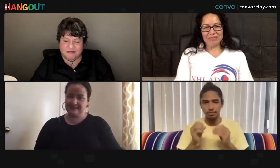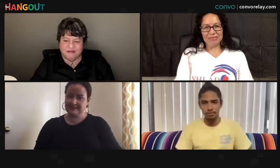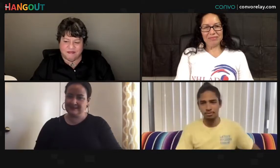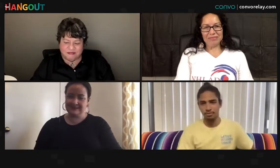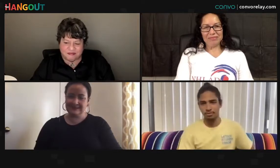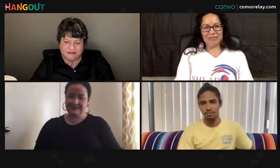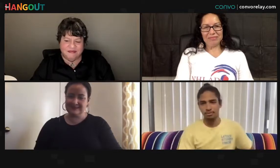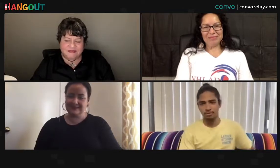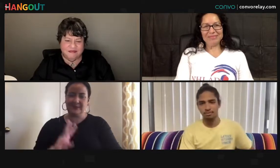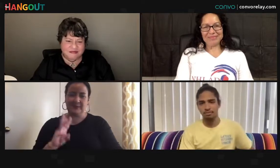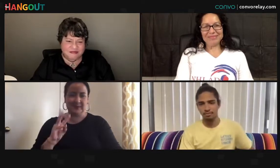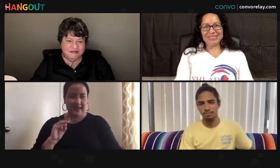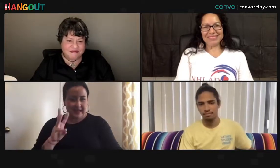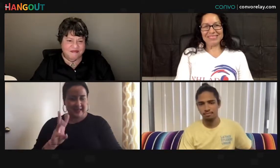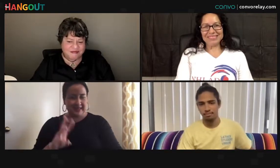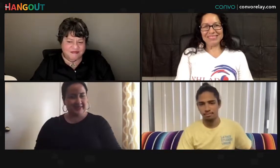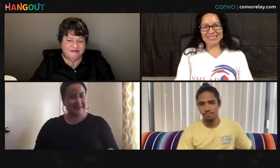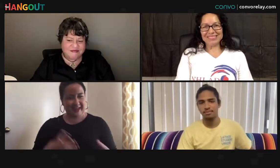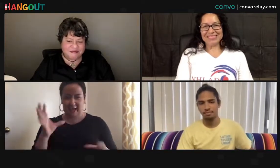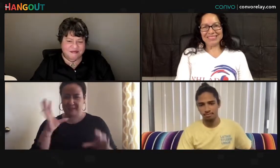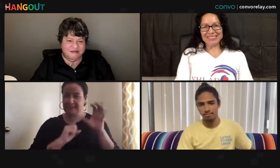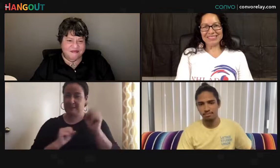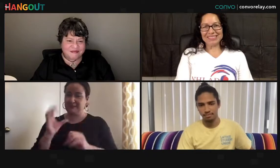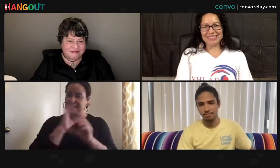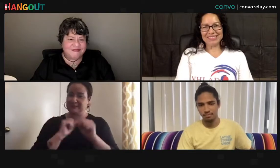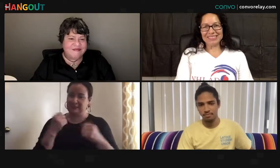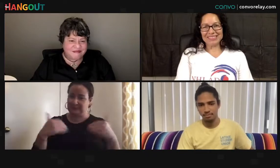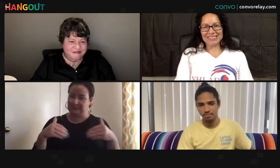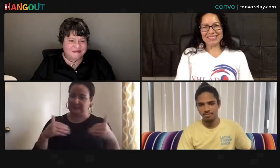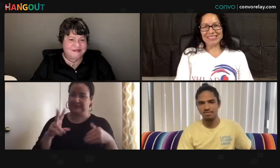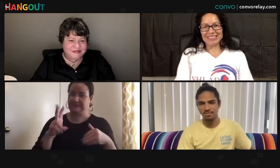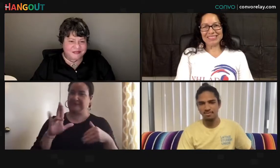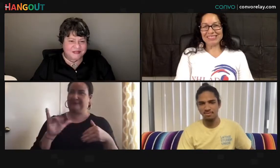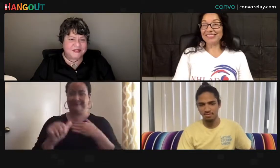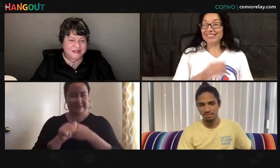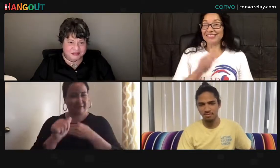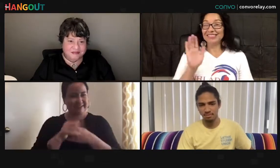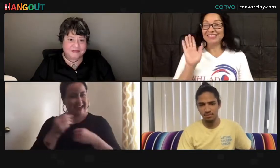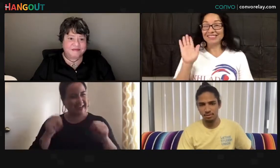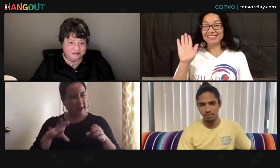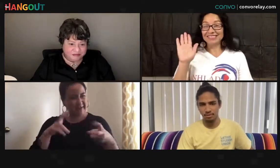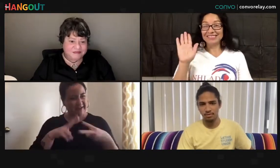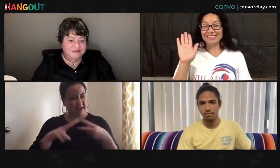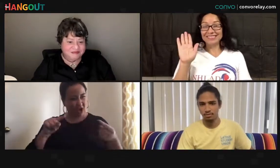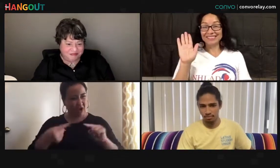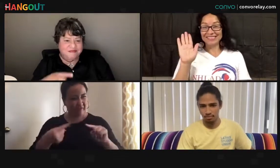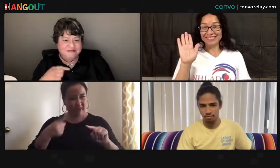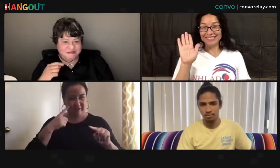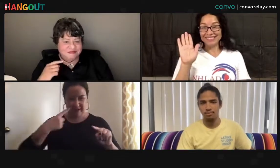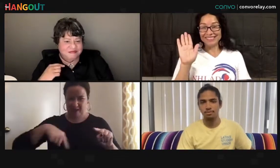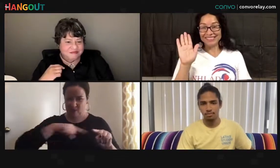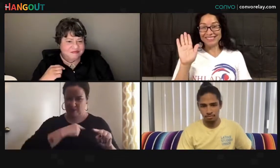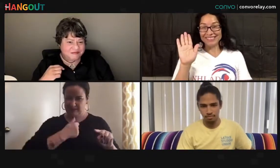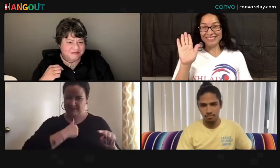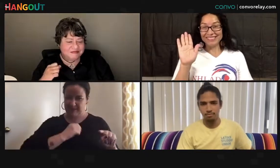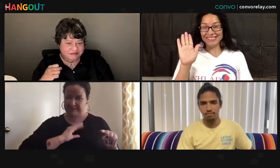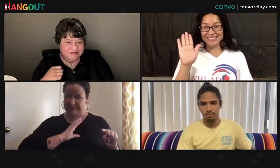that's the system. That's what people are trained to think. This is Melissa. Wow. Those assumptions that are out there are very dangerous and can be very hurtful for our